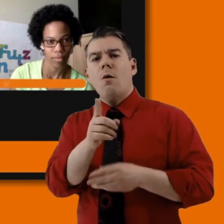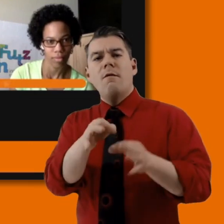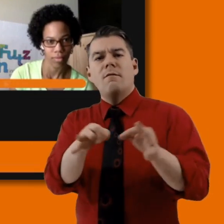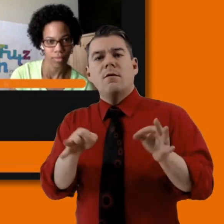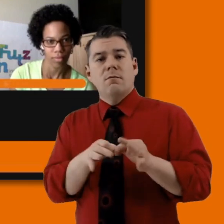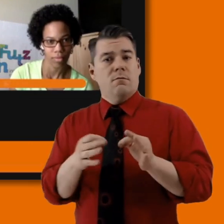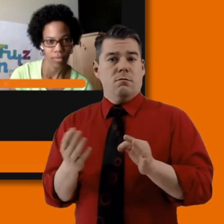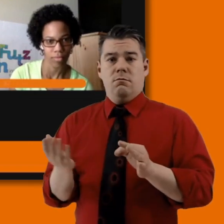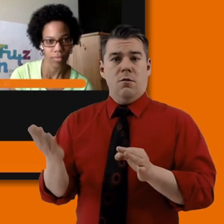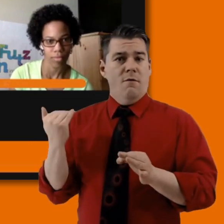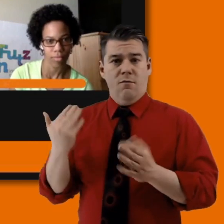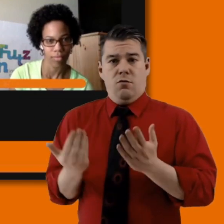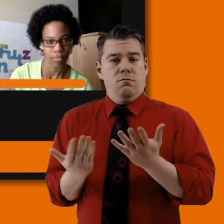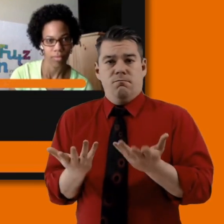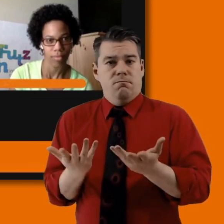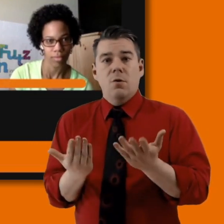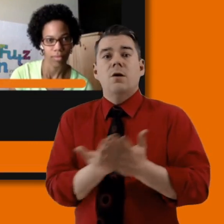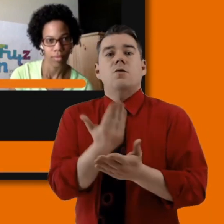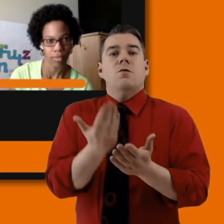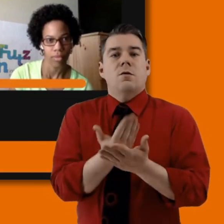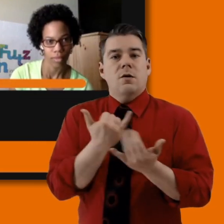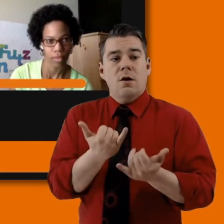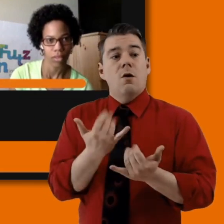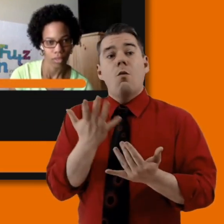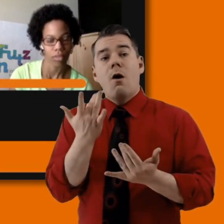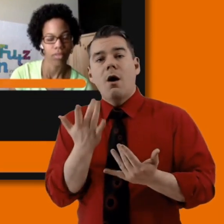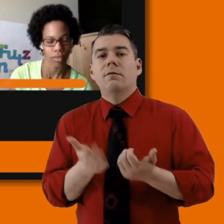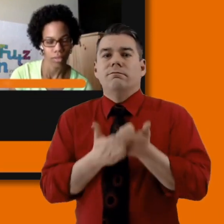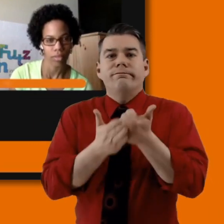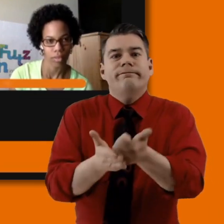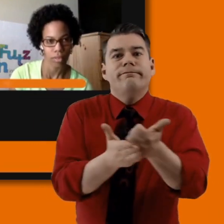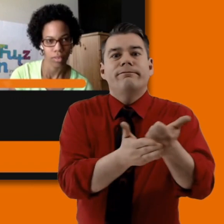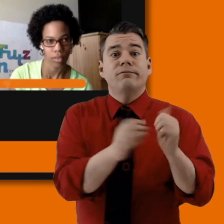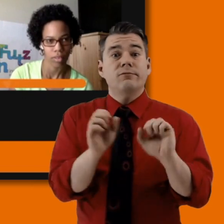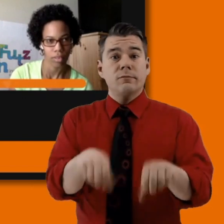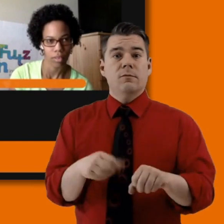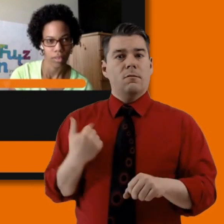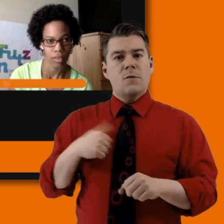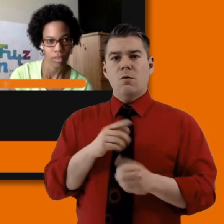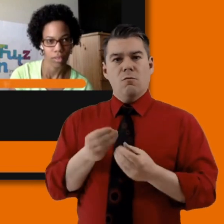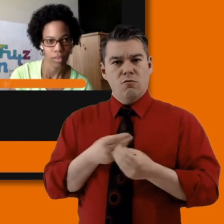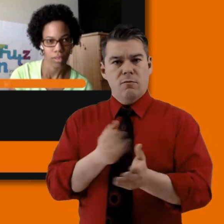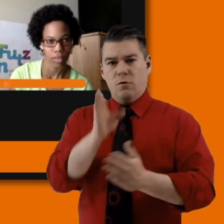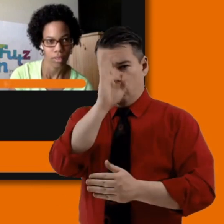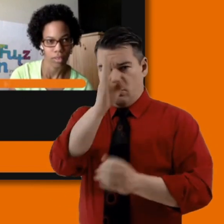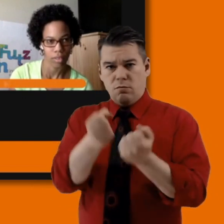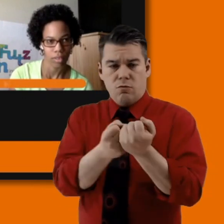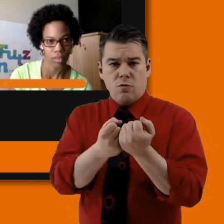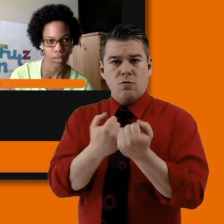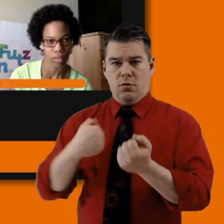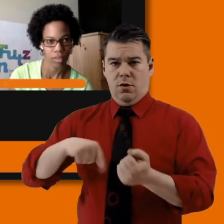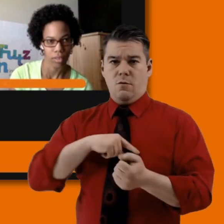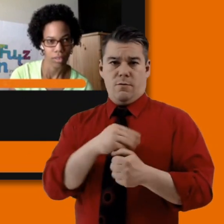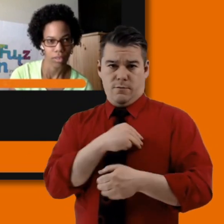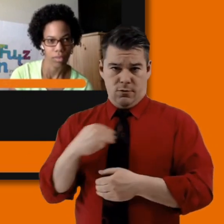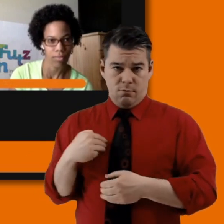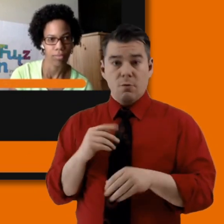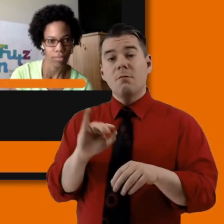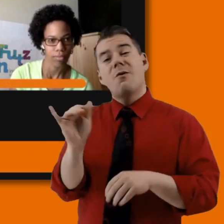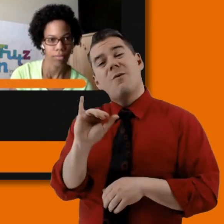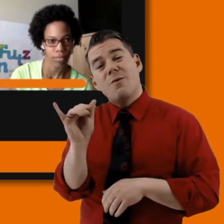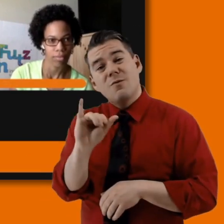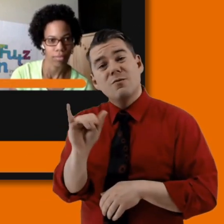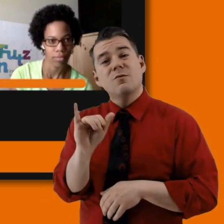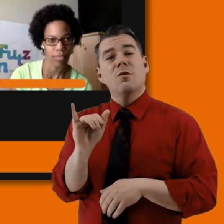they weren't before because they have so much to offer. And we provide direct support to our members, but we